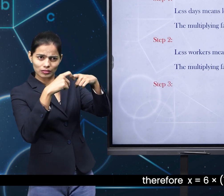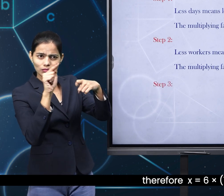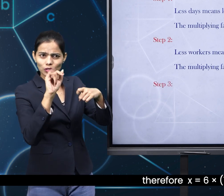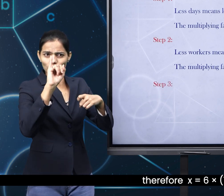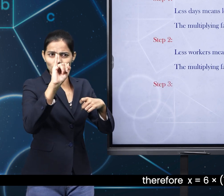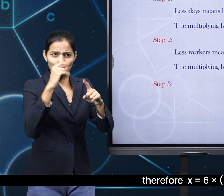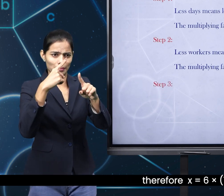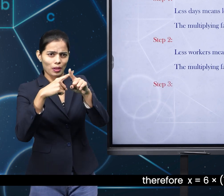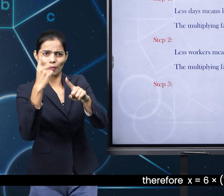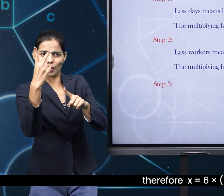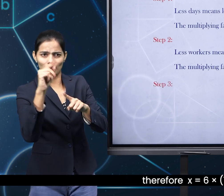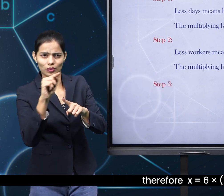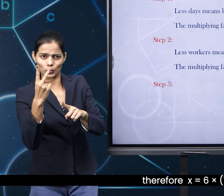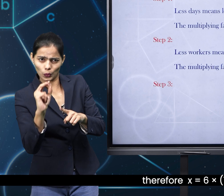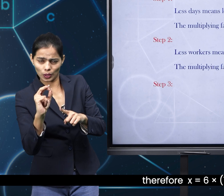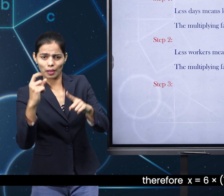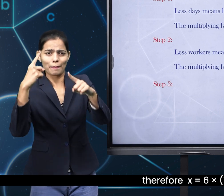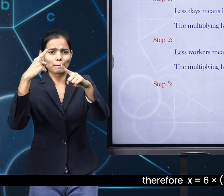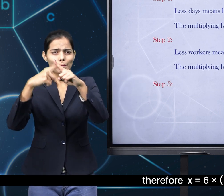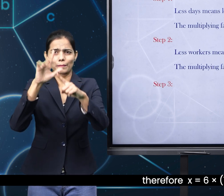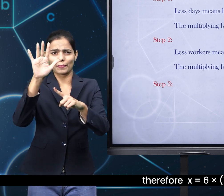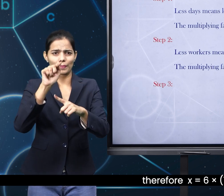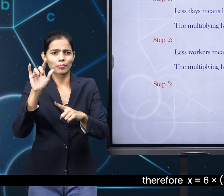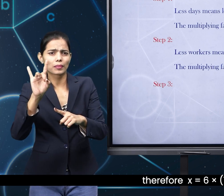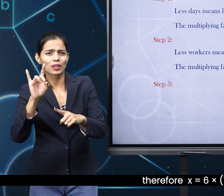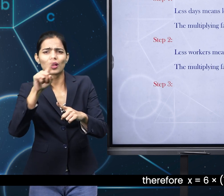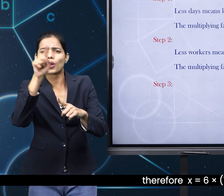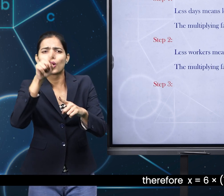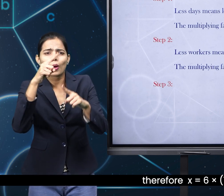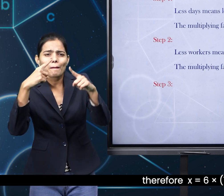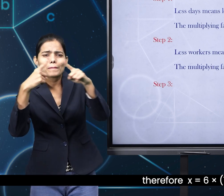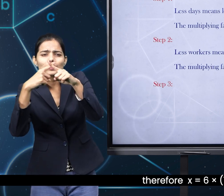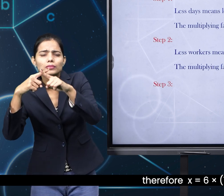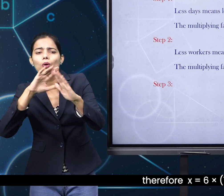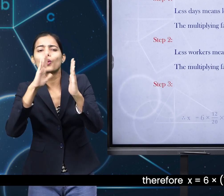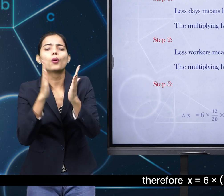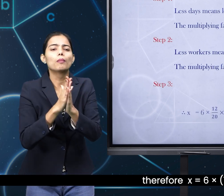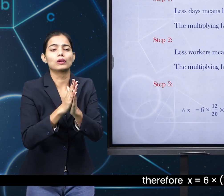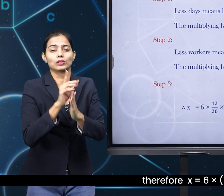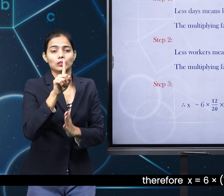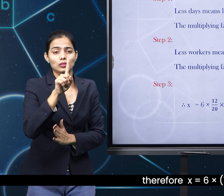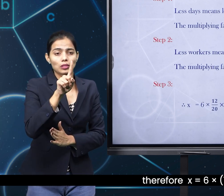x is equal to 6 into 12 by 20 into 5 by 15